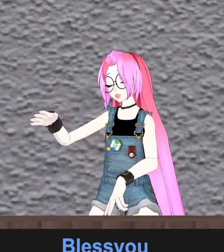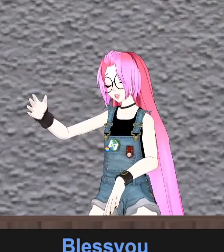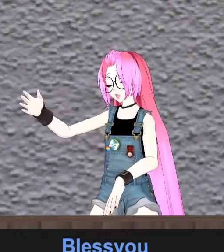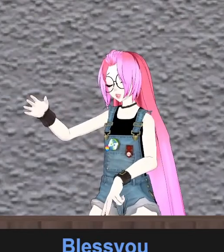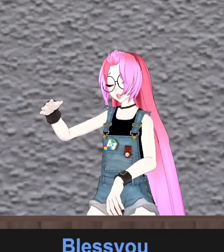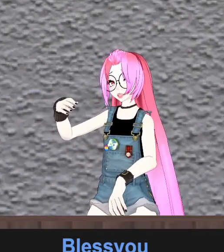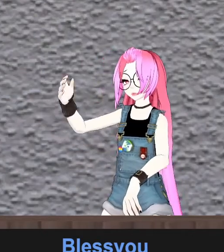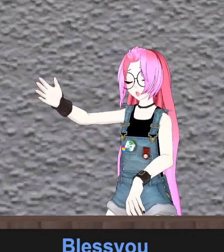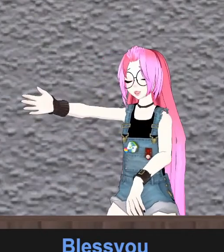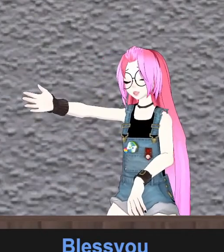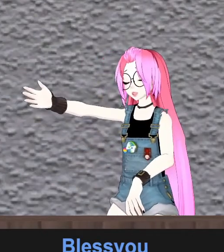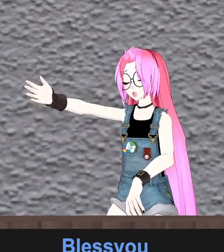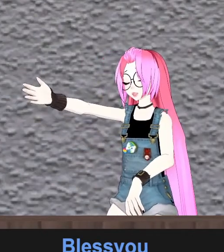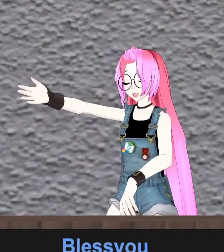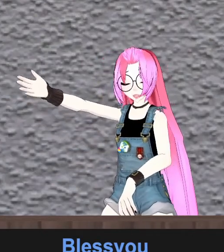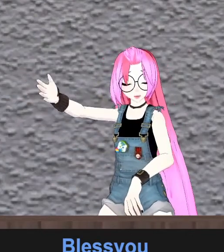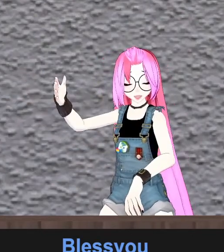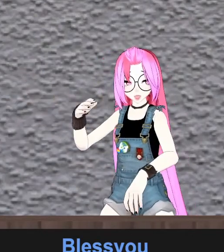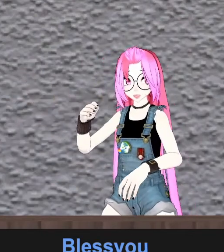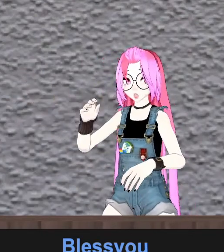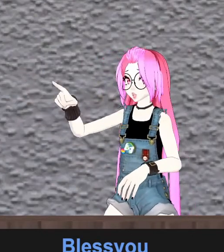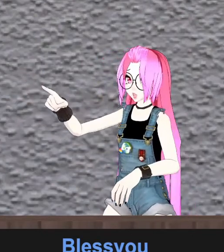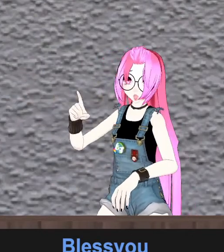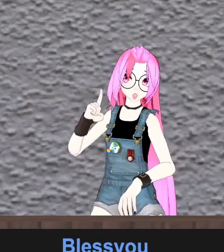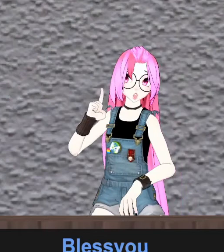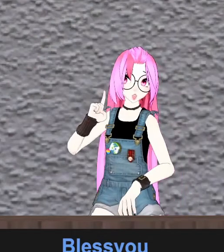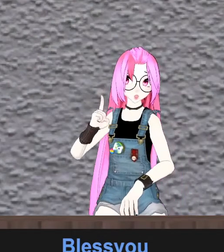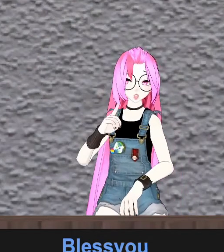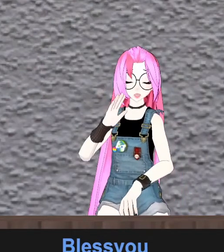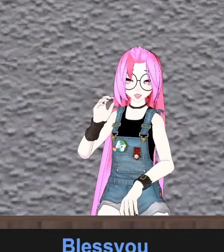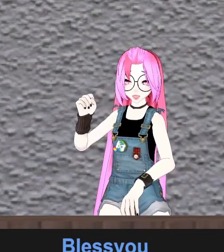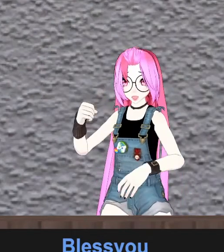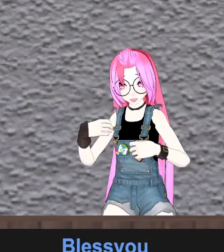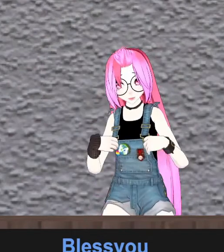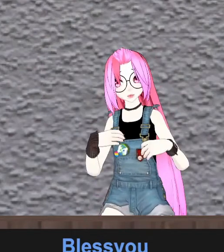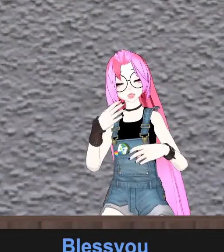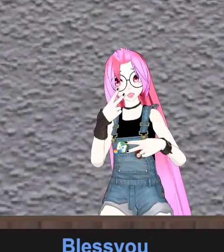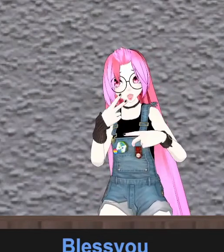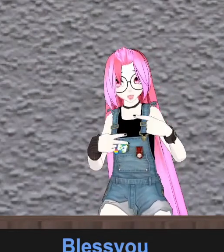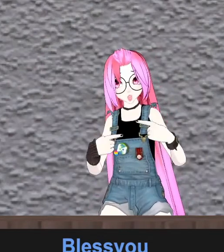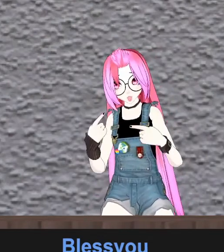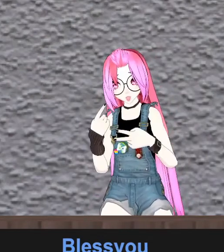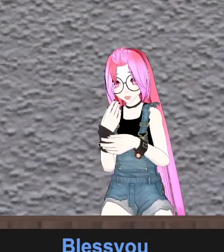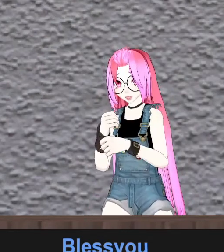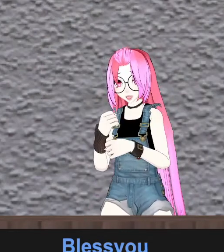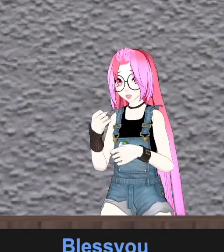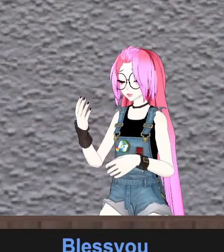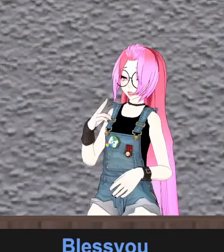So let's use Crow as an example. So he is deaf, and he has a name sign because he was able to make it, or maybe your